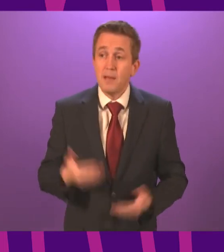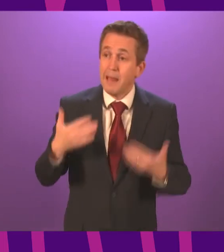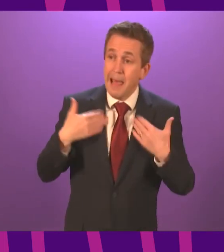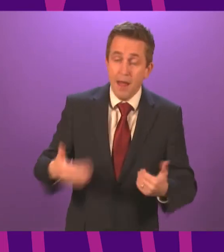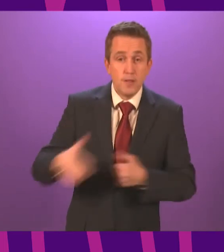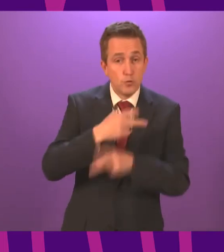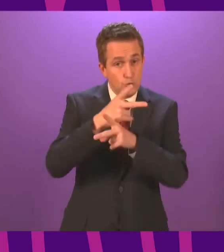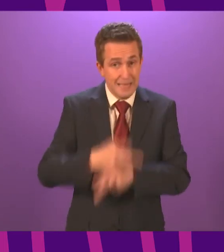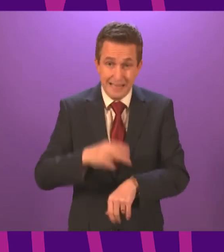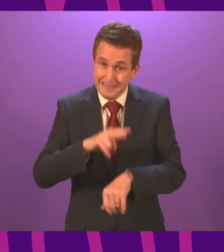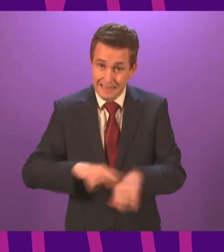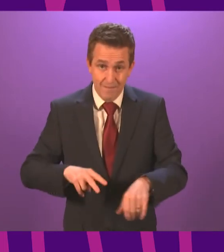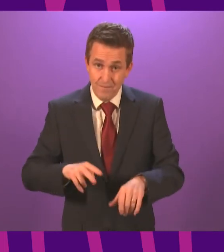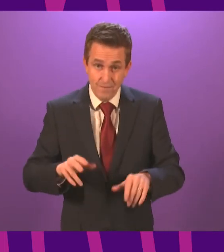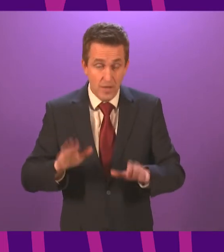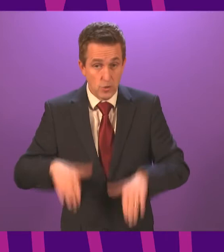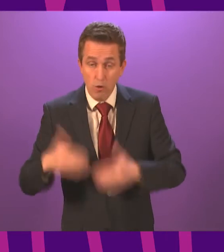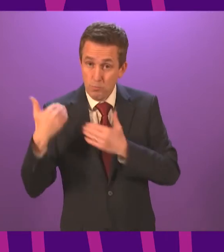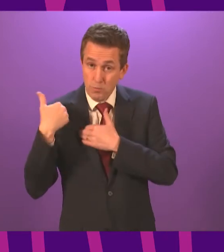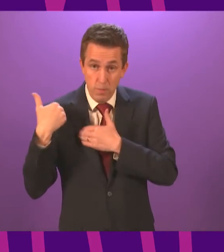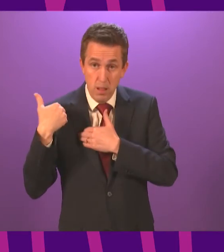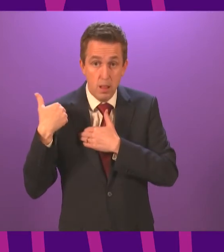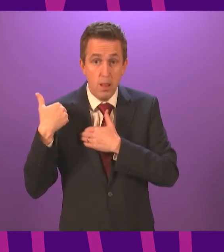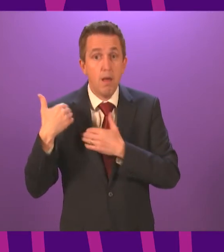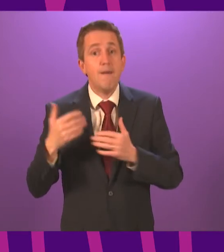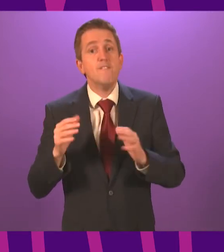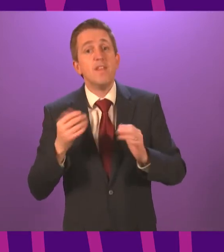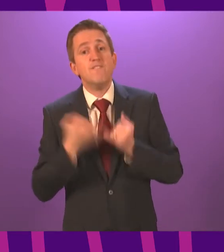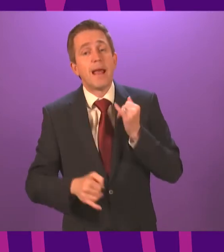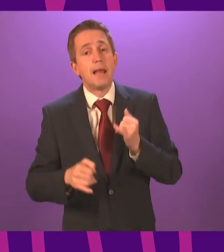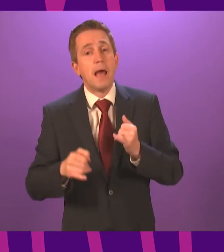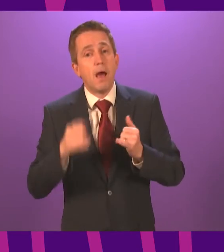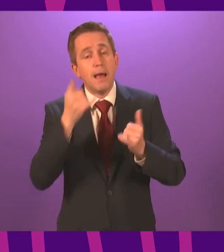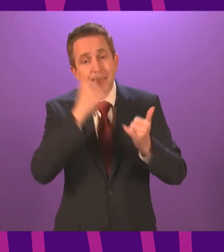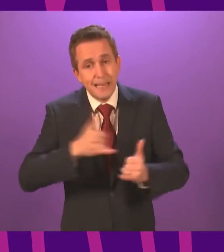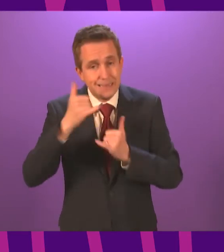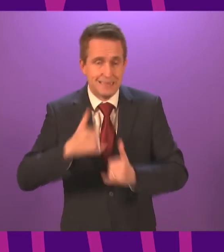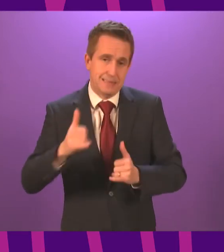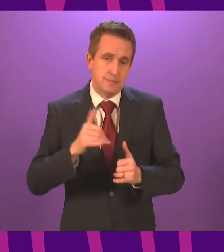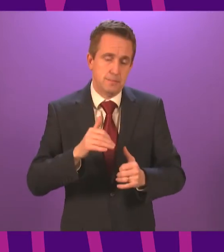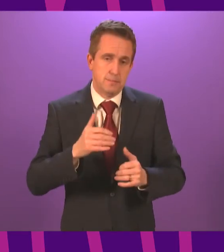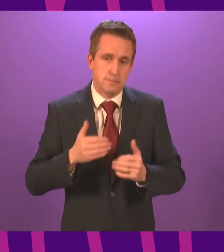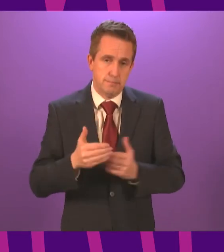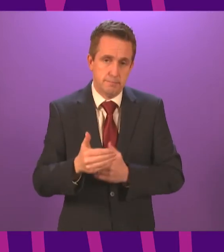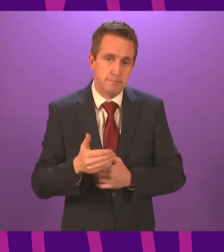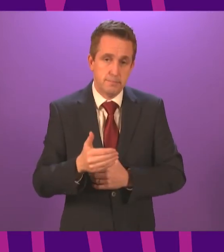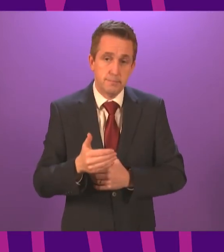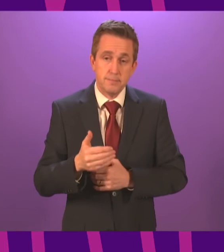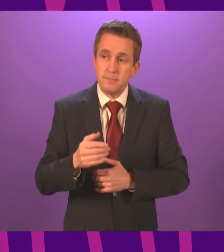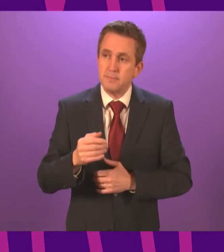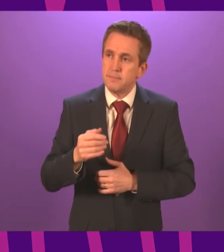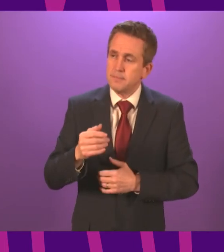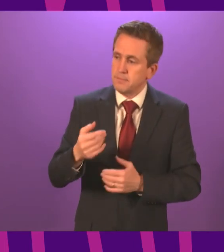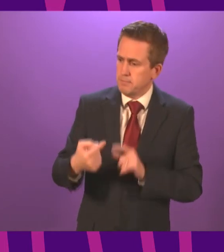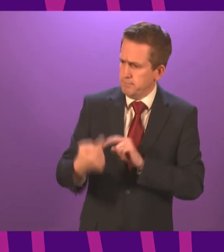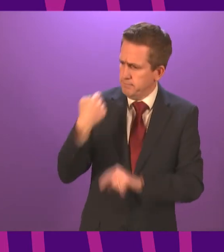are responsible for the failure to test them routinely and weekly. Presiding Officer, we were told that Scotland could